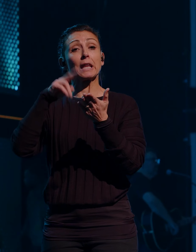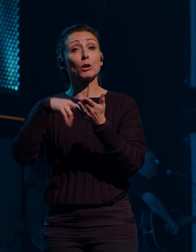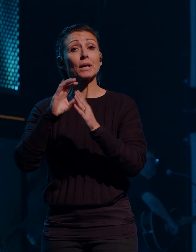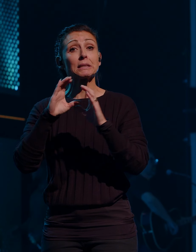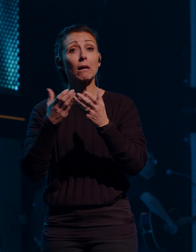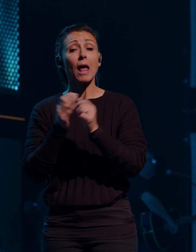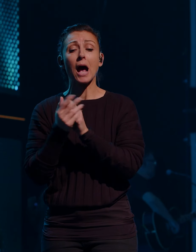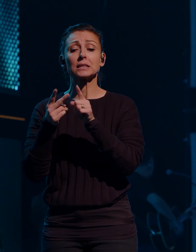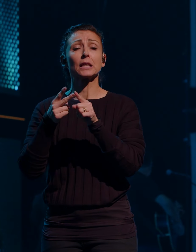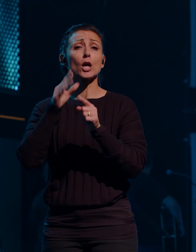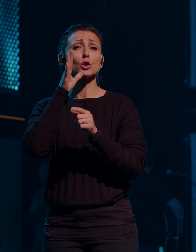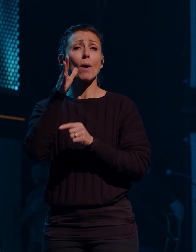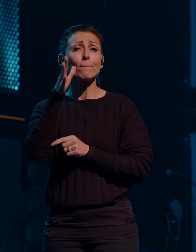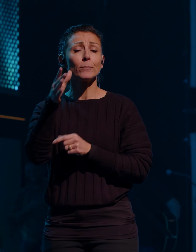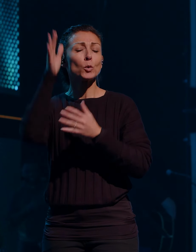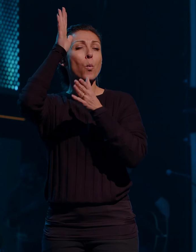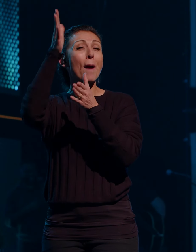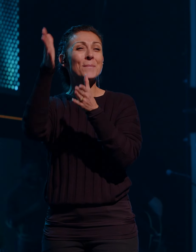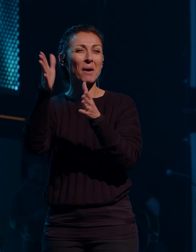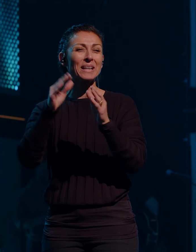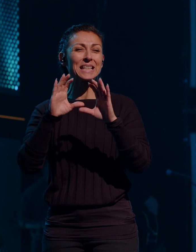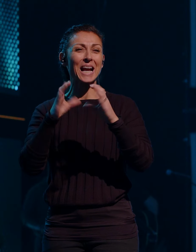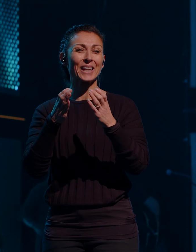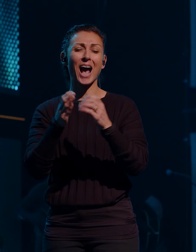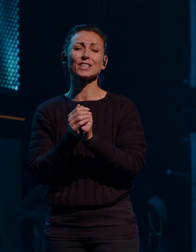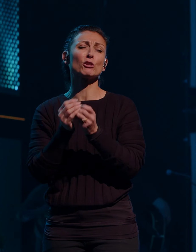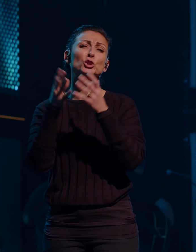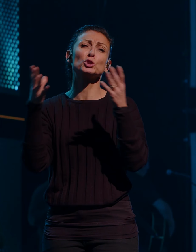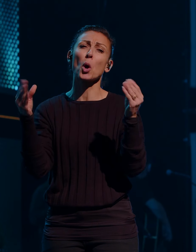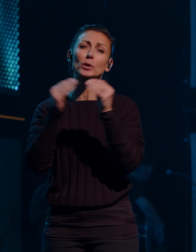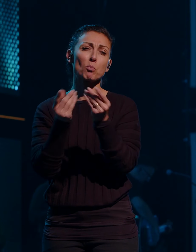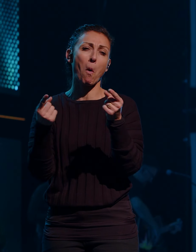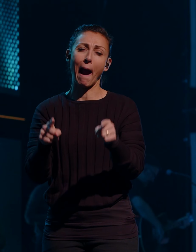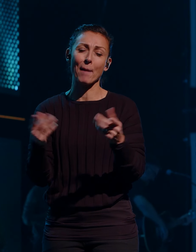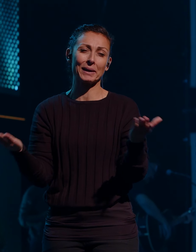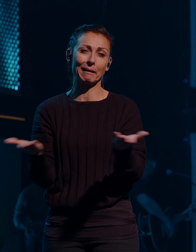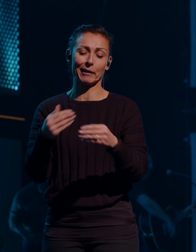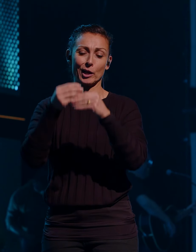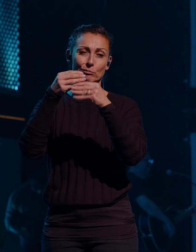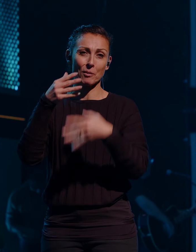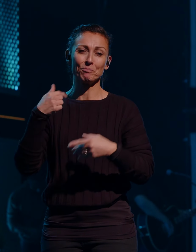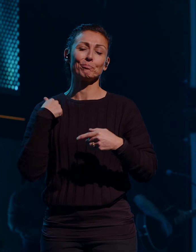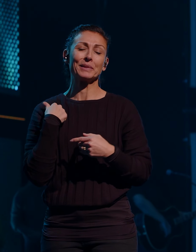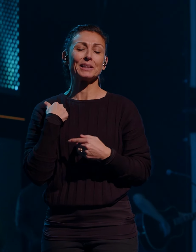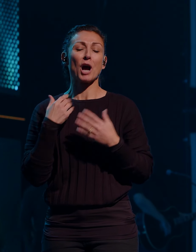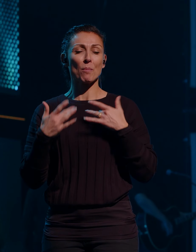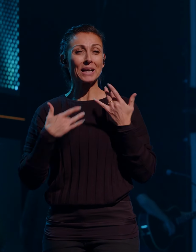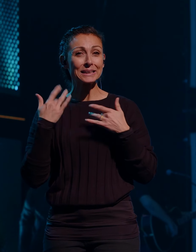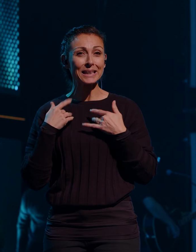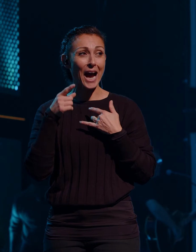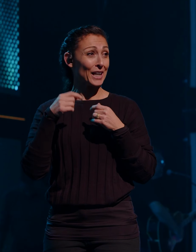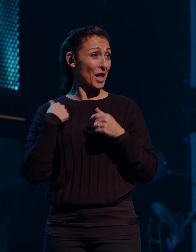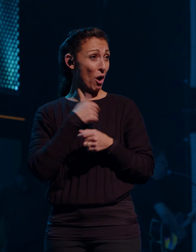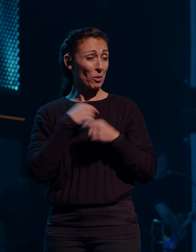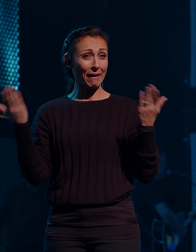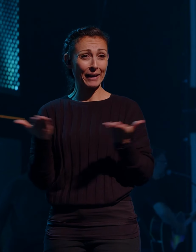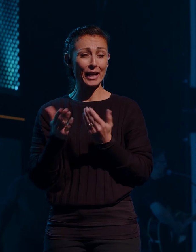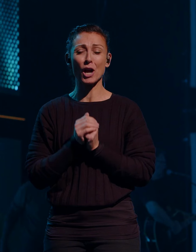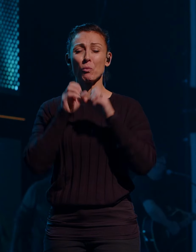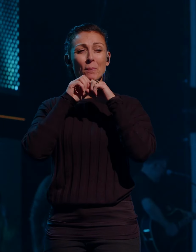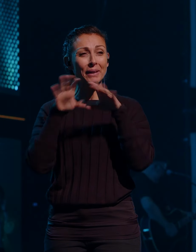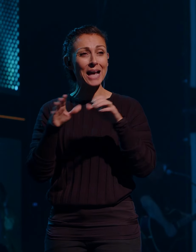well as a grandparenting class coming up. More about that in here. Guys, I'm excited that we're together tonight. May God bless you. I want to ask that you would stand as we prepare for